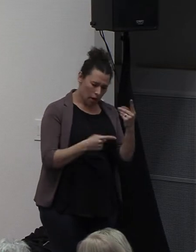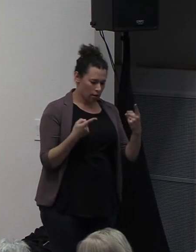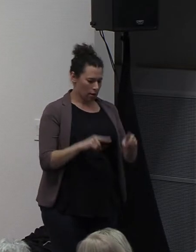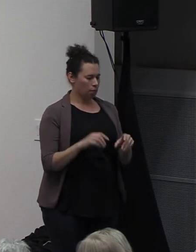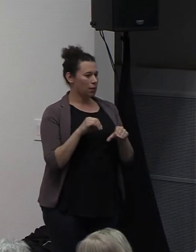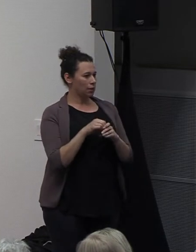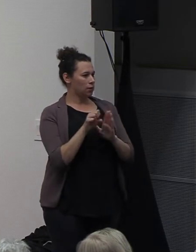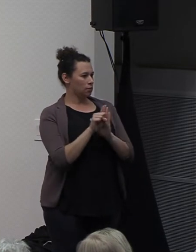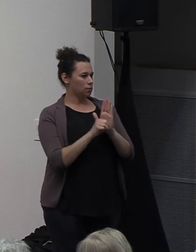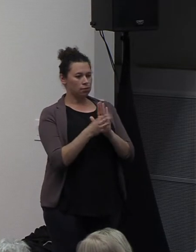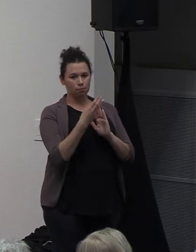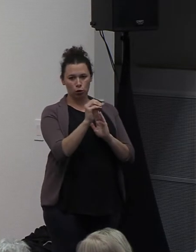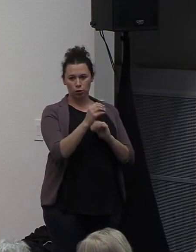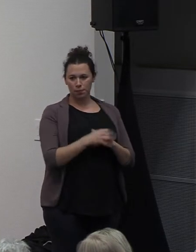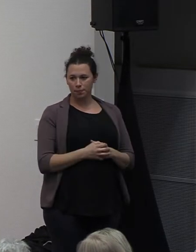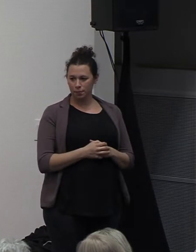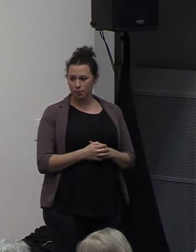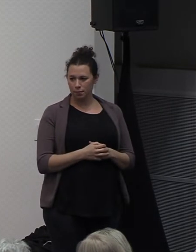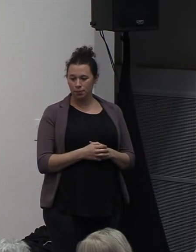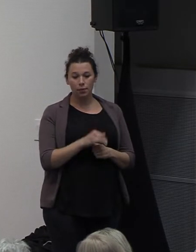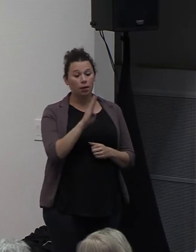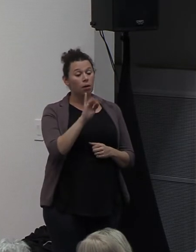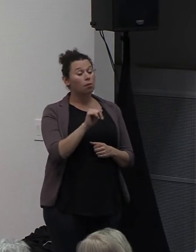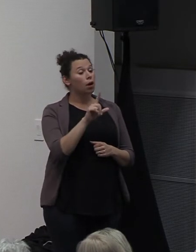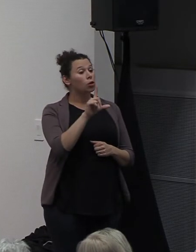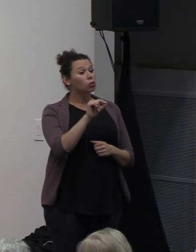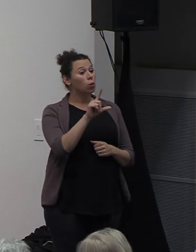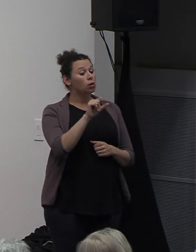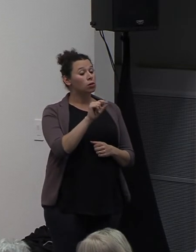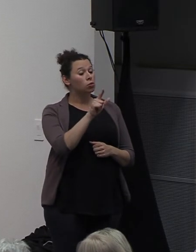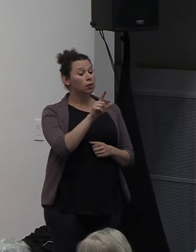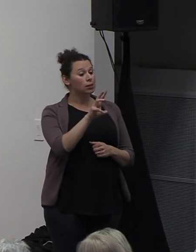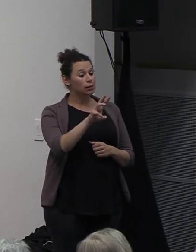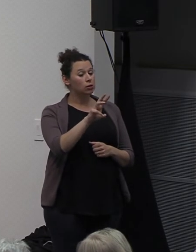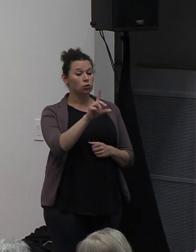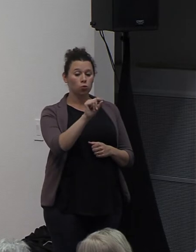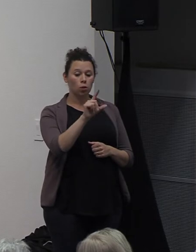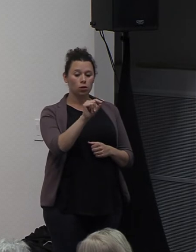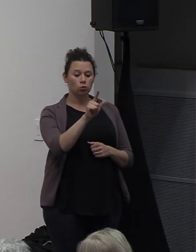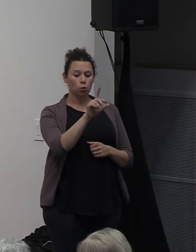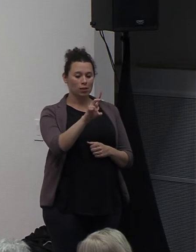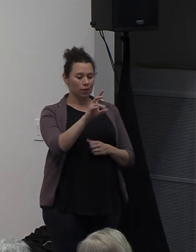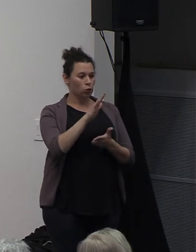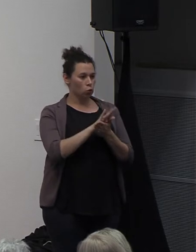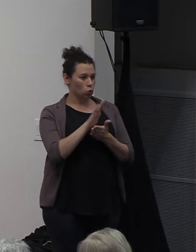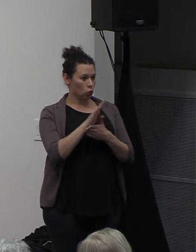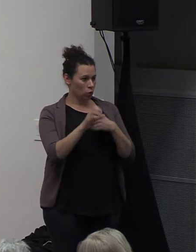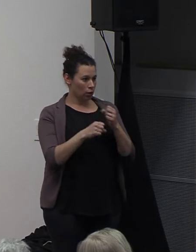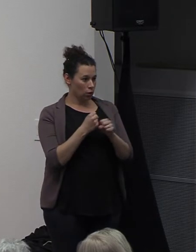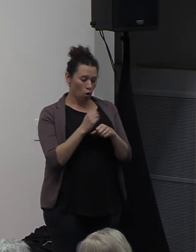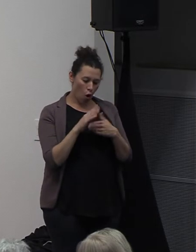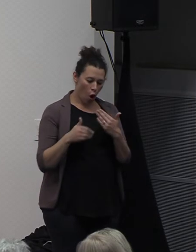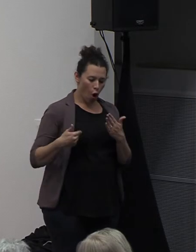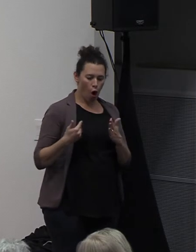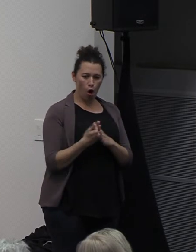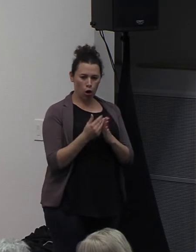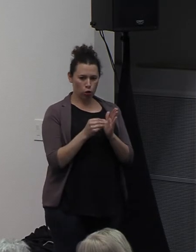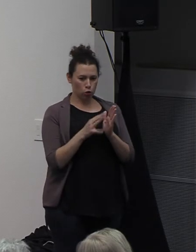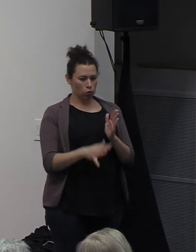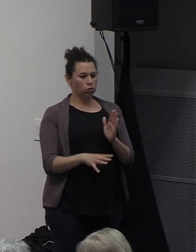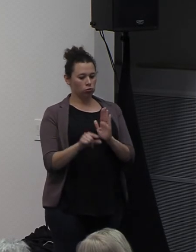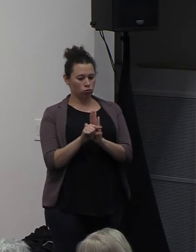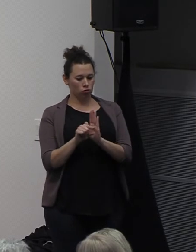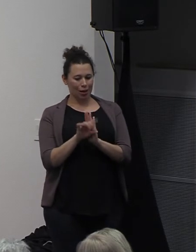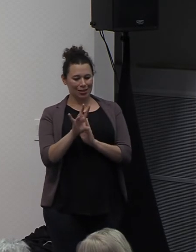Missouri. By the 2026-27 school year, all students in grades 7 through 12 will have